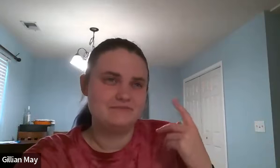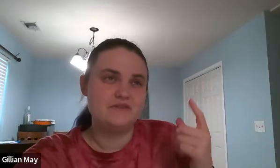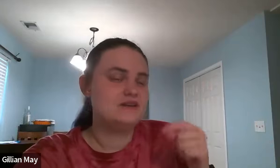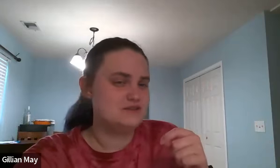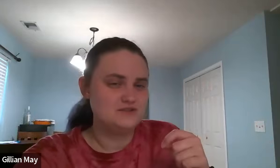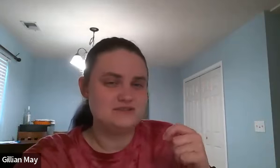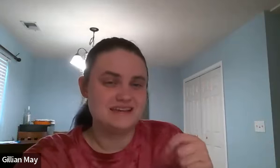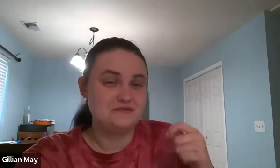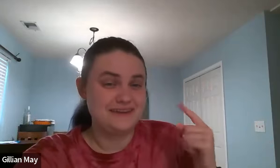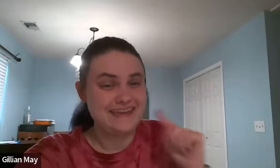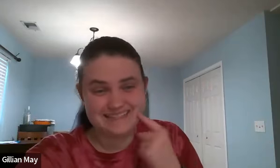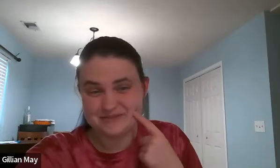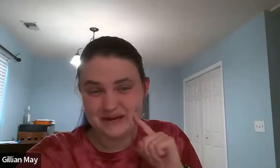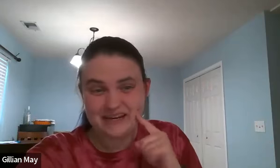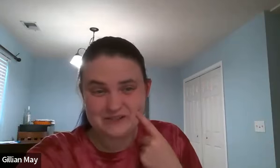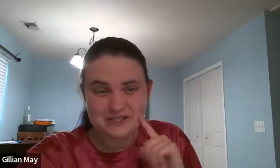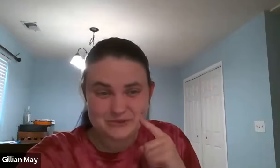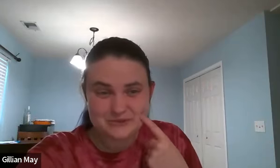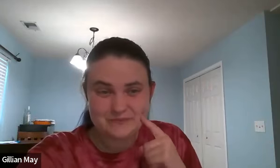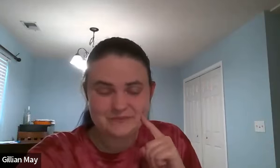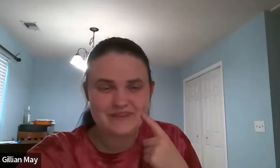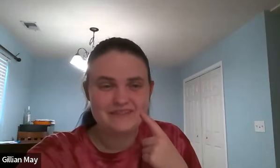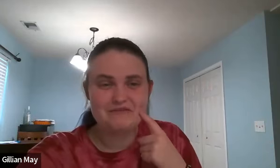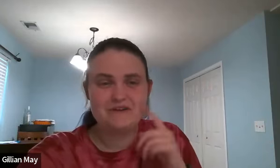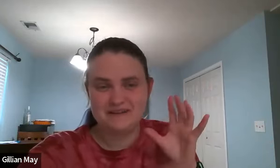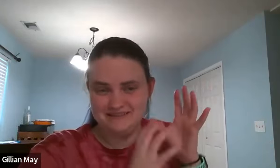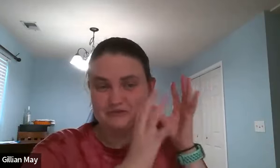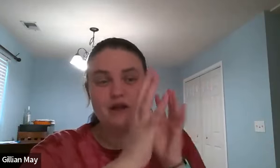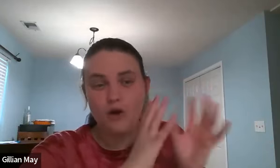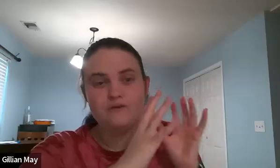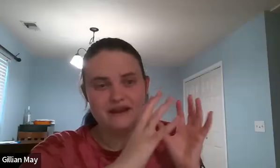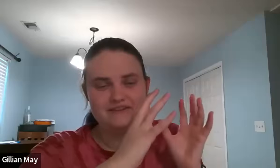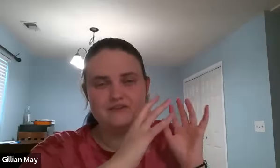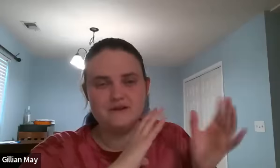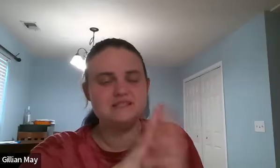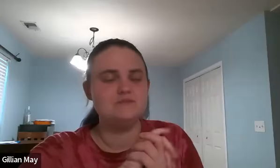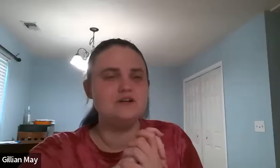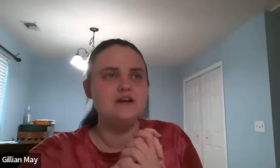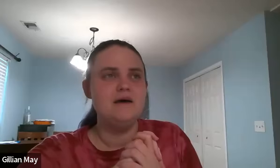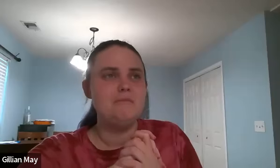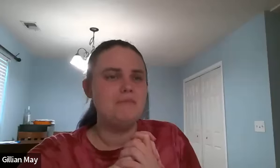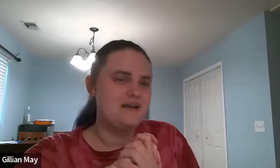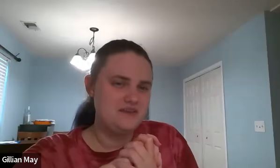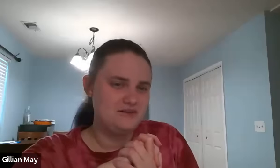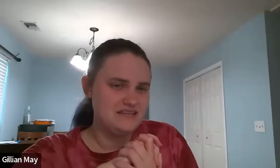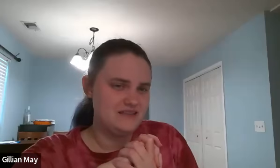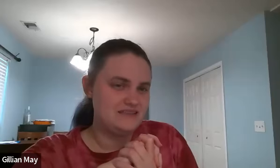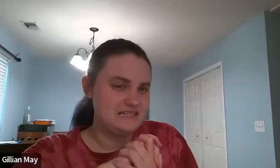But there is also the sign for candy is right here too. They're like all right in there. They're very similar. My thing on telling the